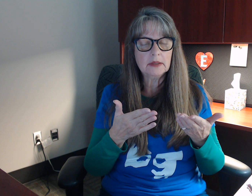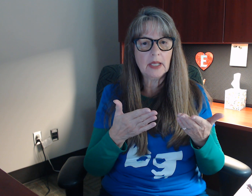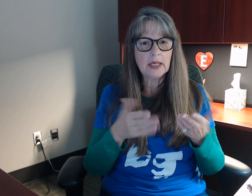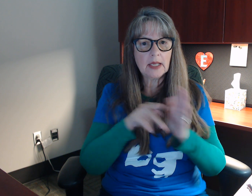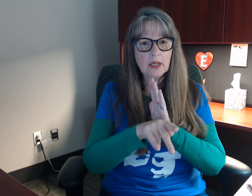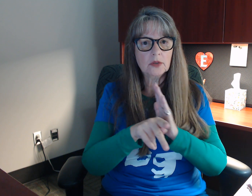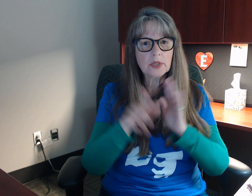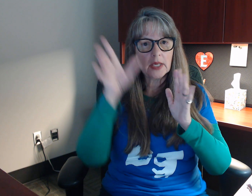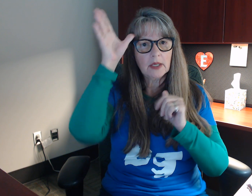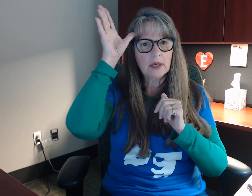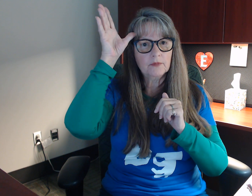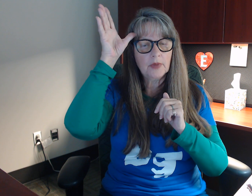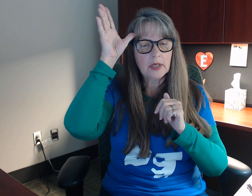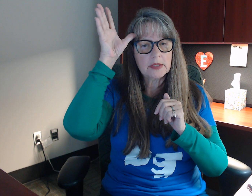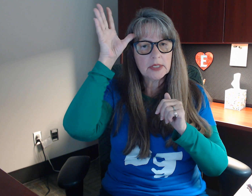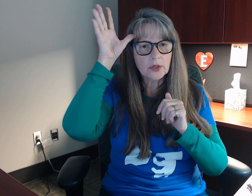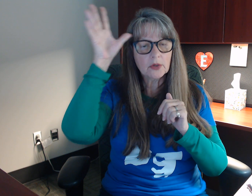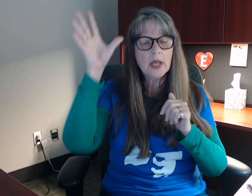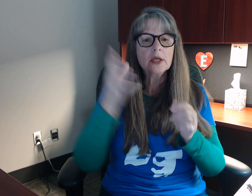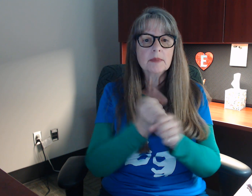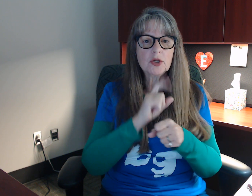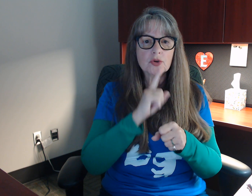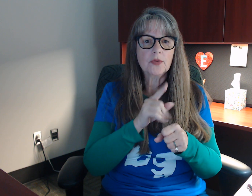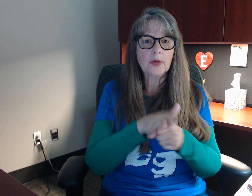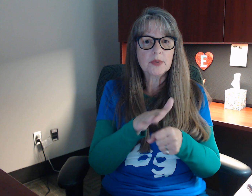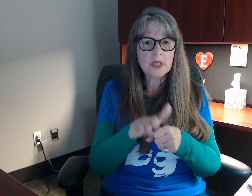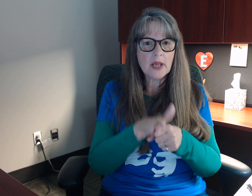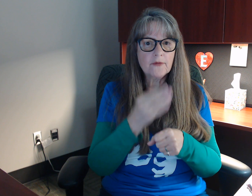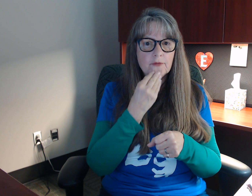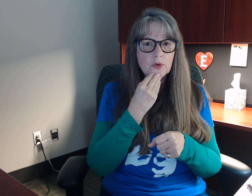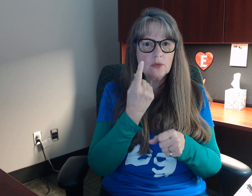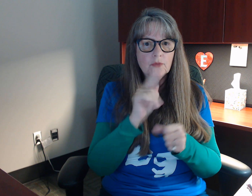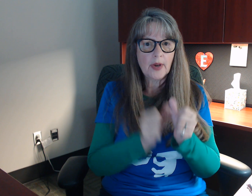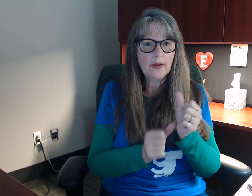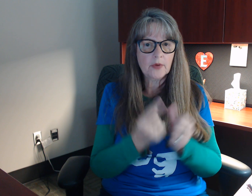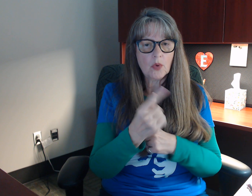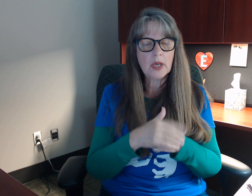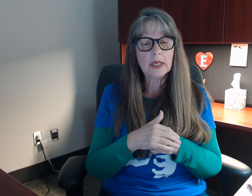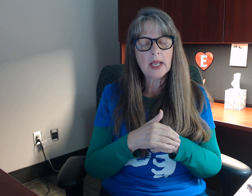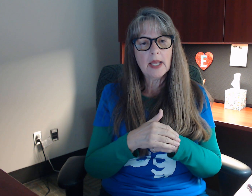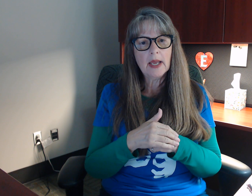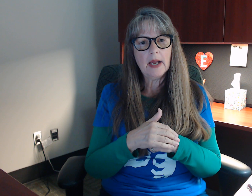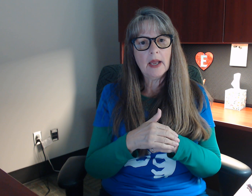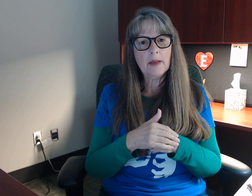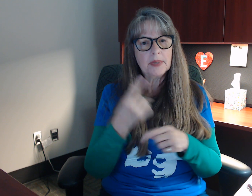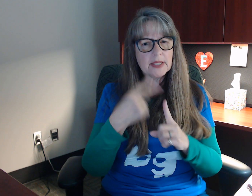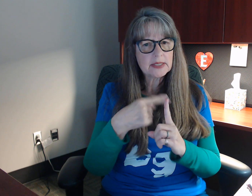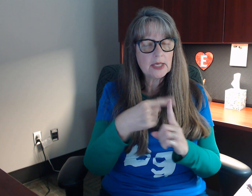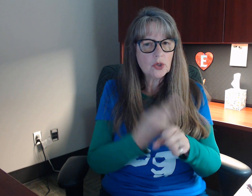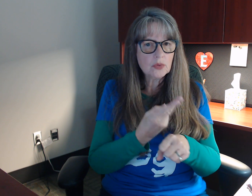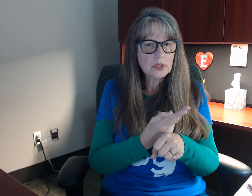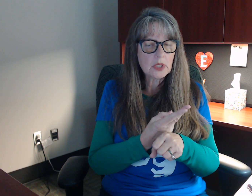they killed a deer to make sure that there was enough food for everyone. And plus they used